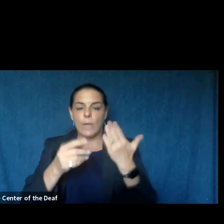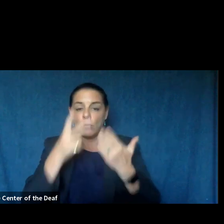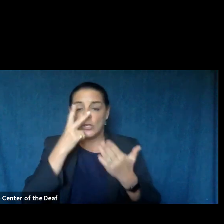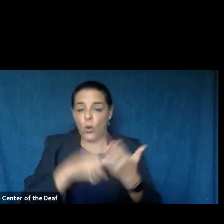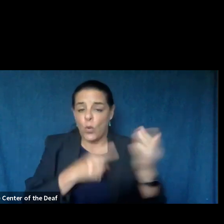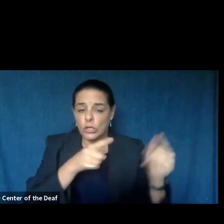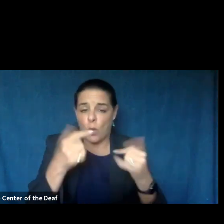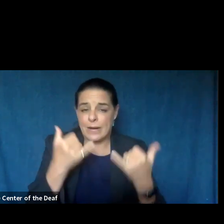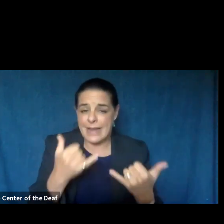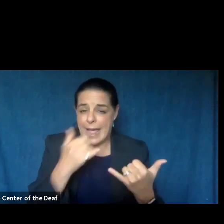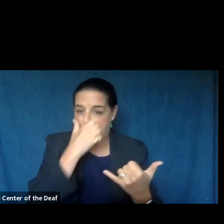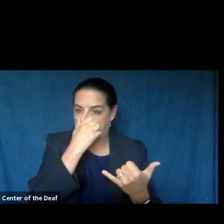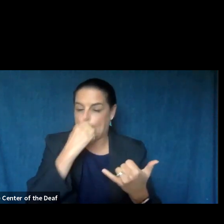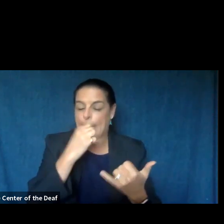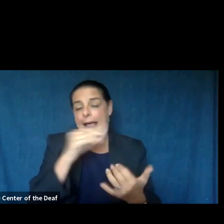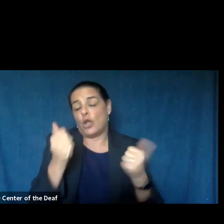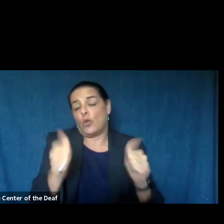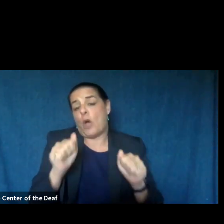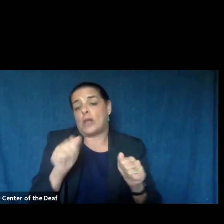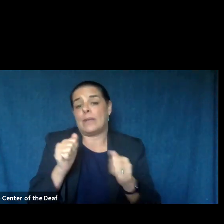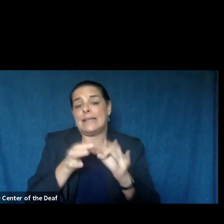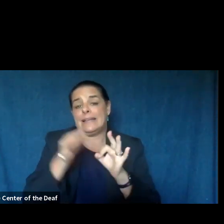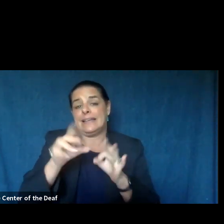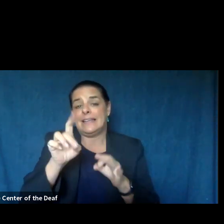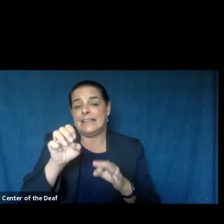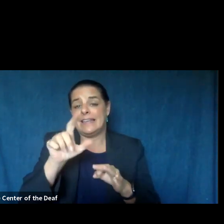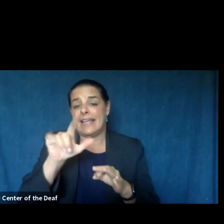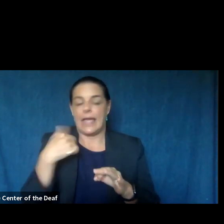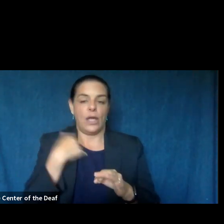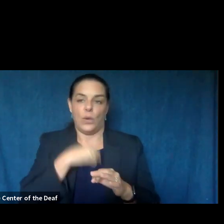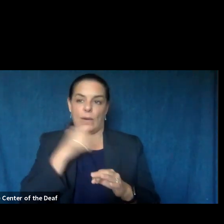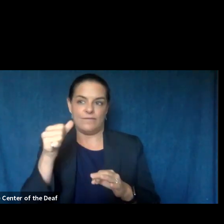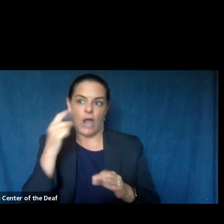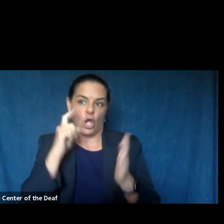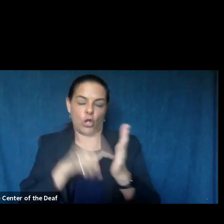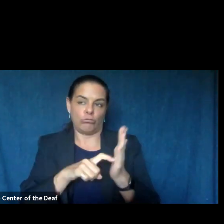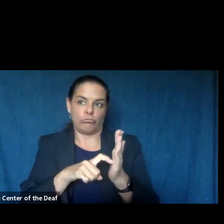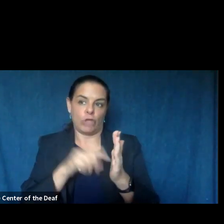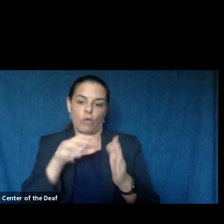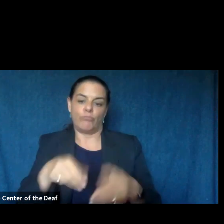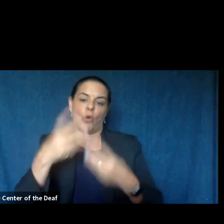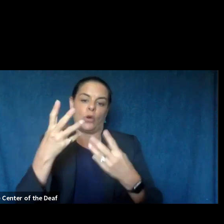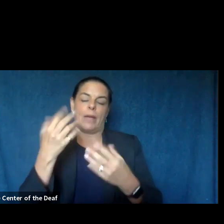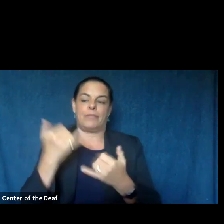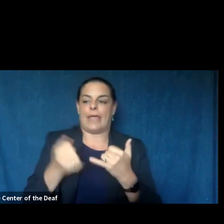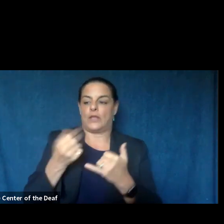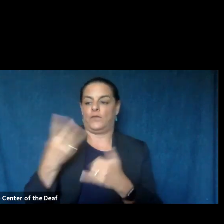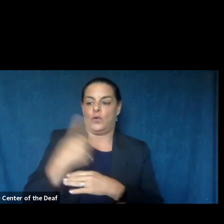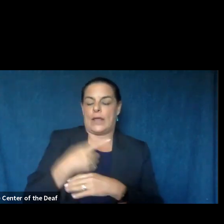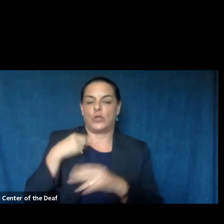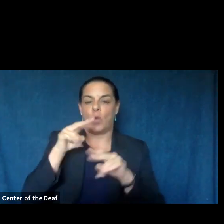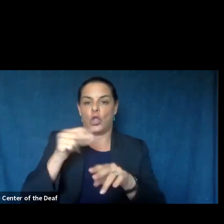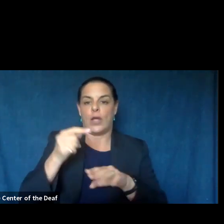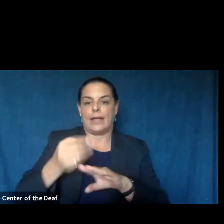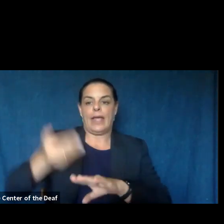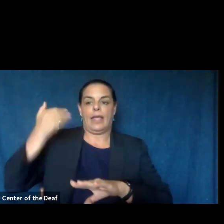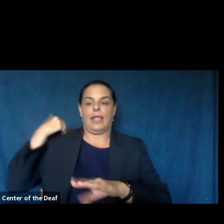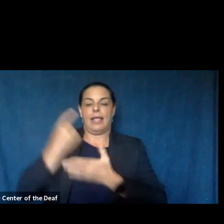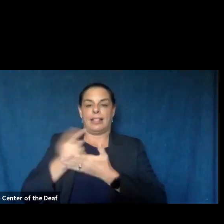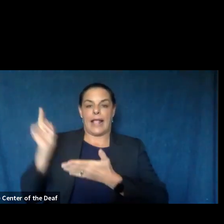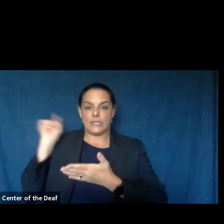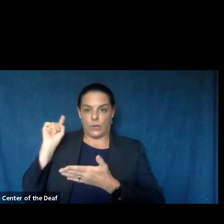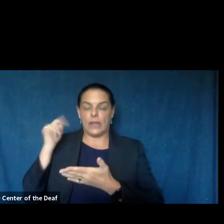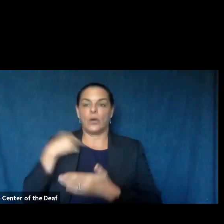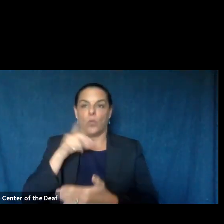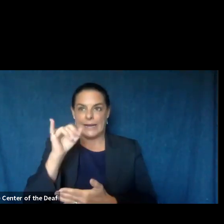now, and there could be a delay. We haven't pulled up the past few days. So we looked at the previous week, and we are seeing we had